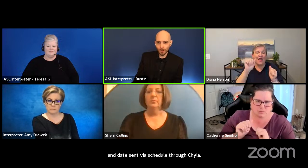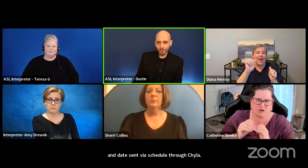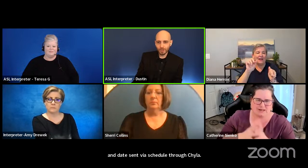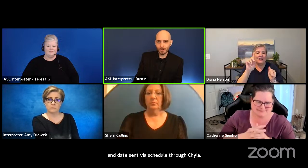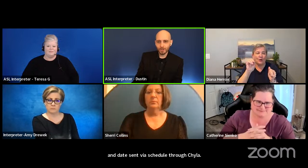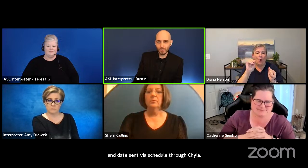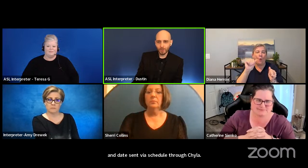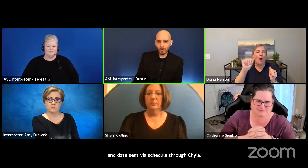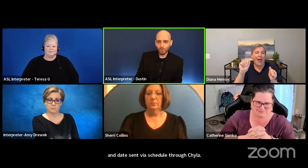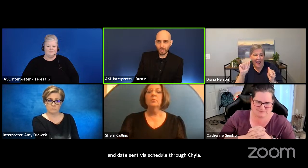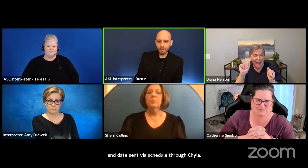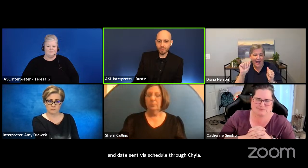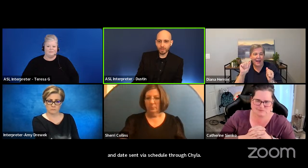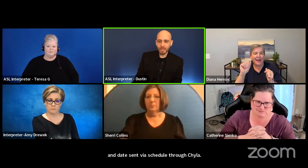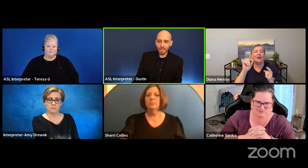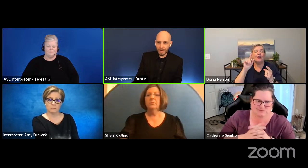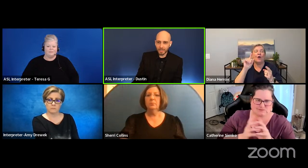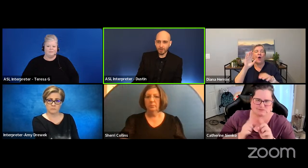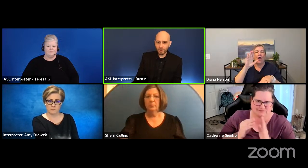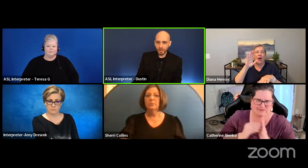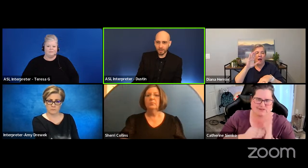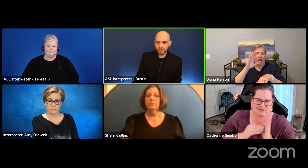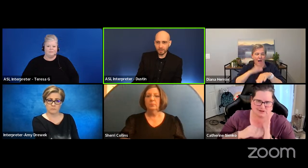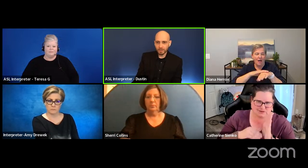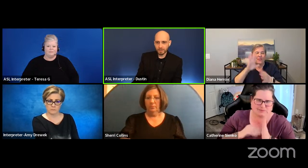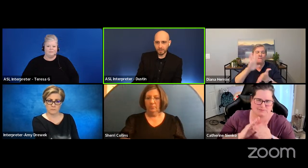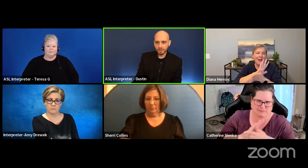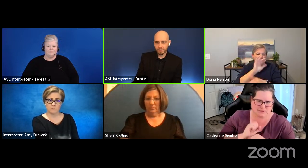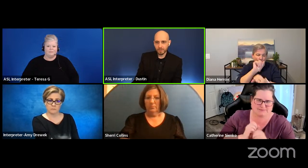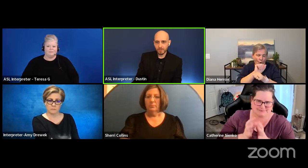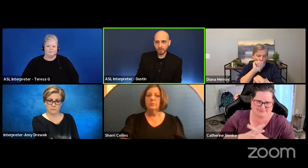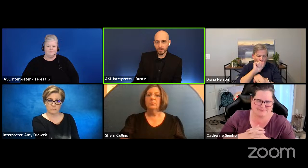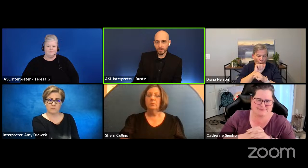to work with ADOA